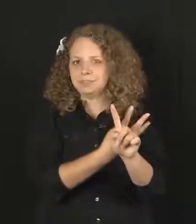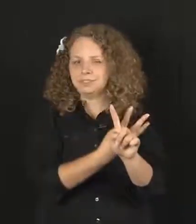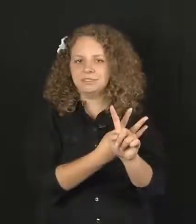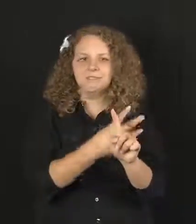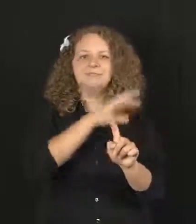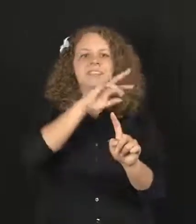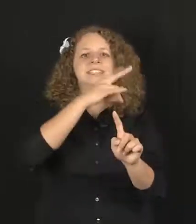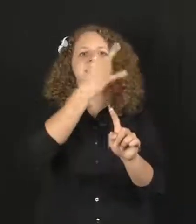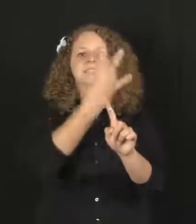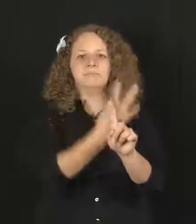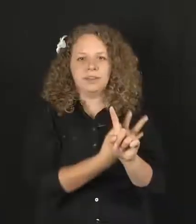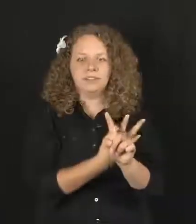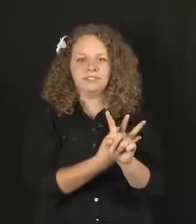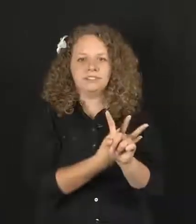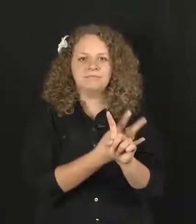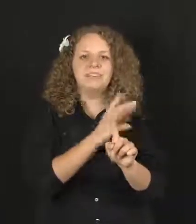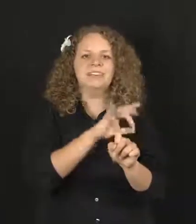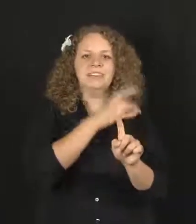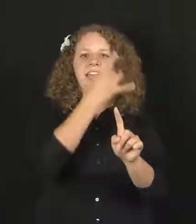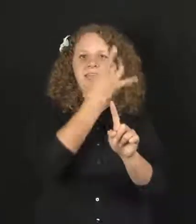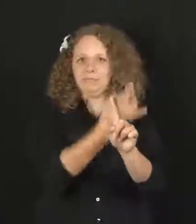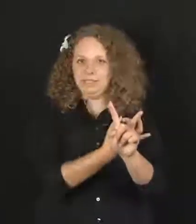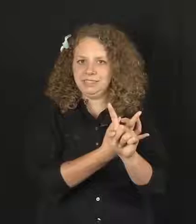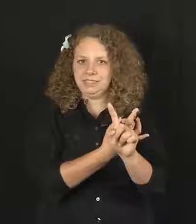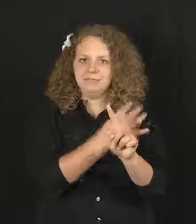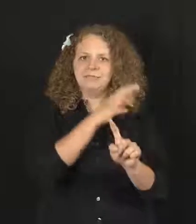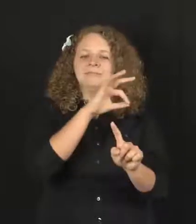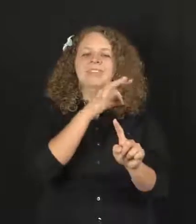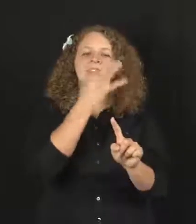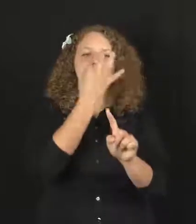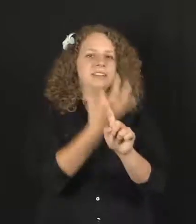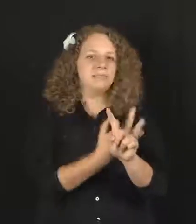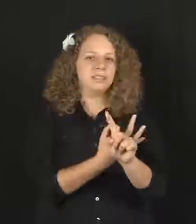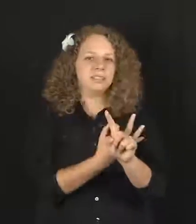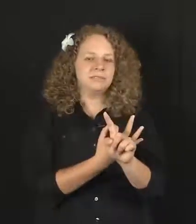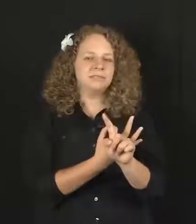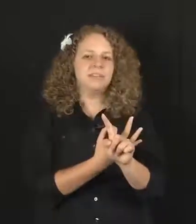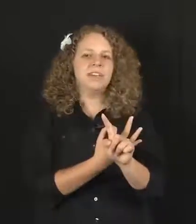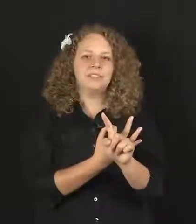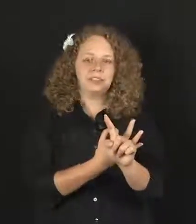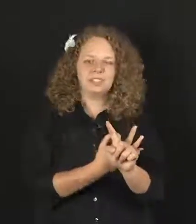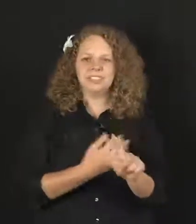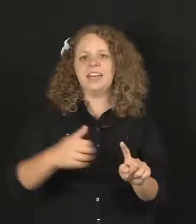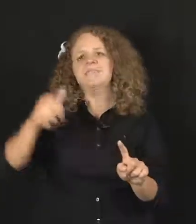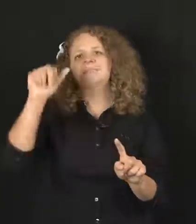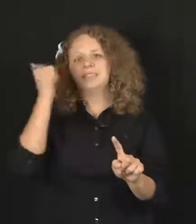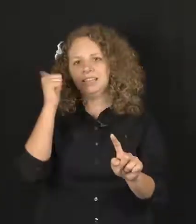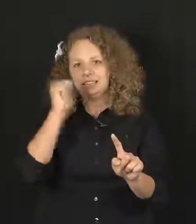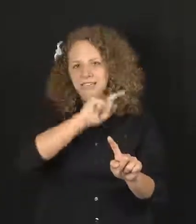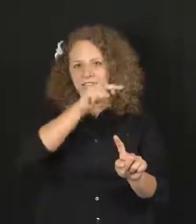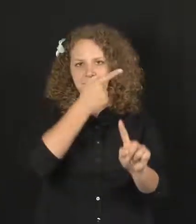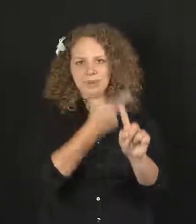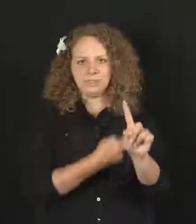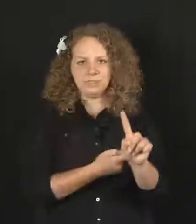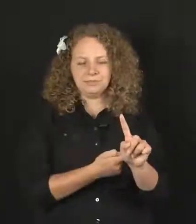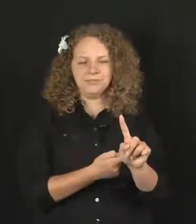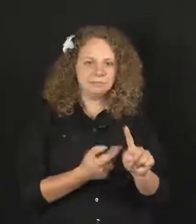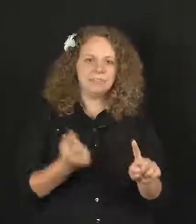months, in 7 months, in 8 months, in 9 months, and then you could say in 10 months,